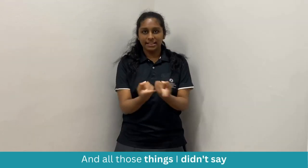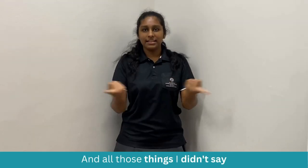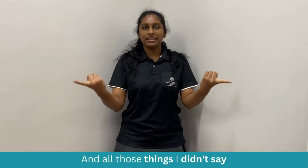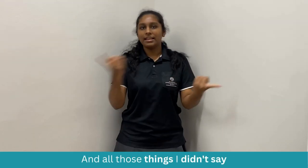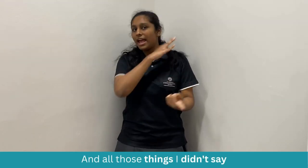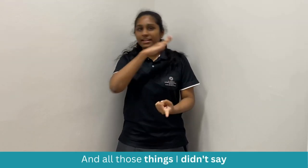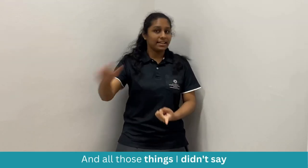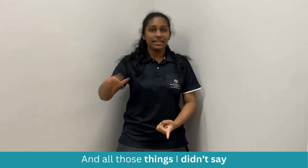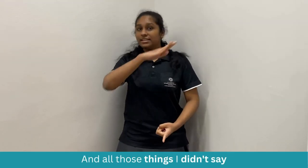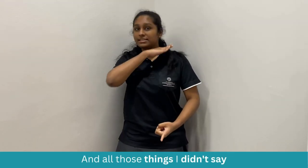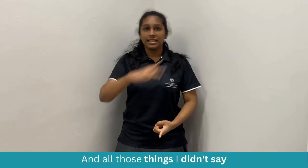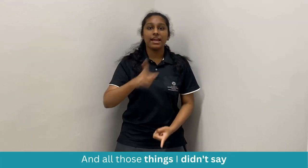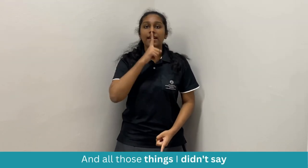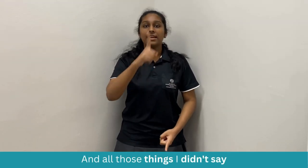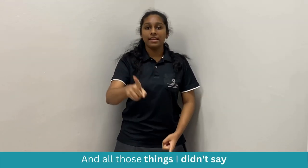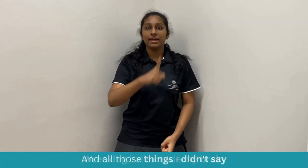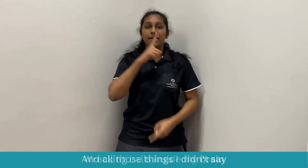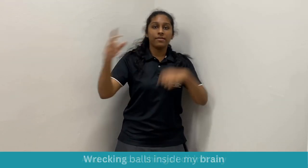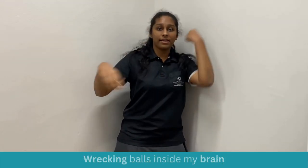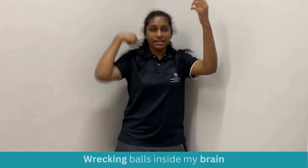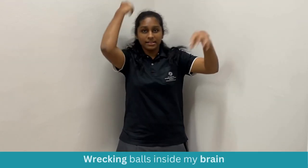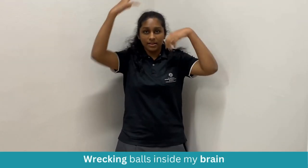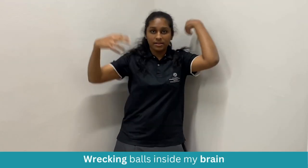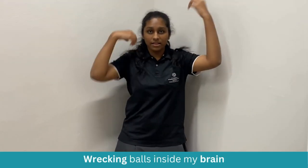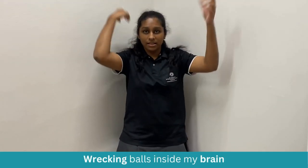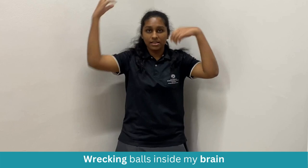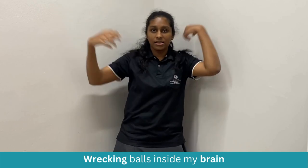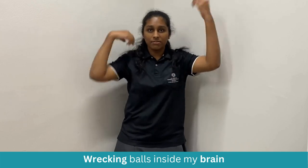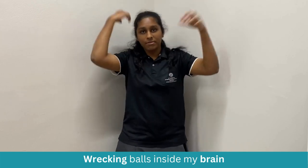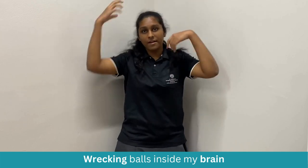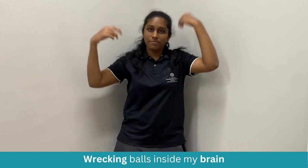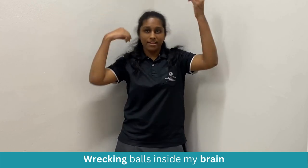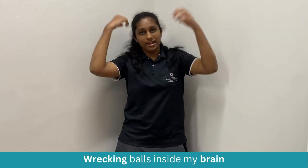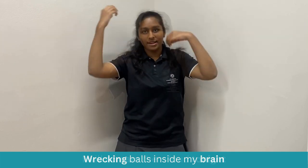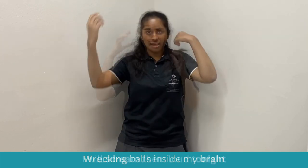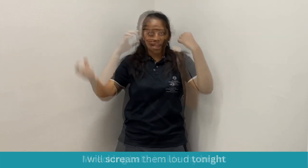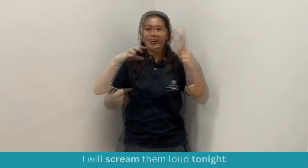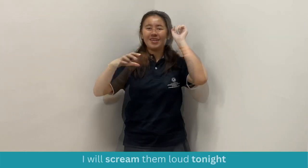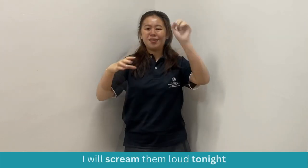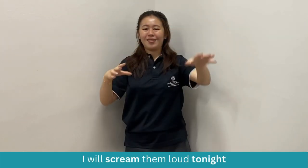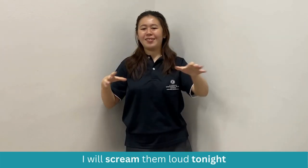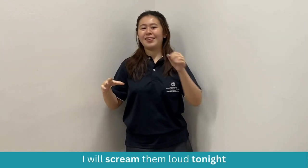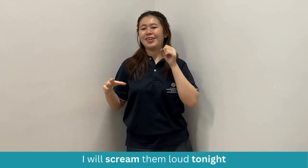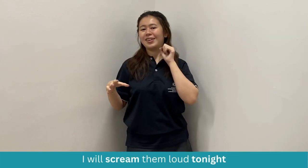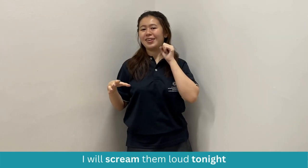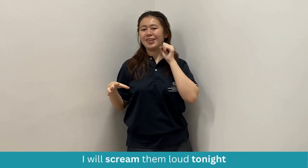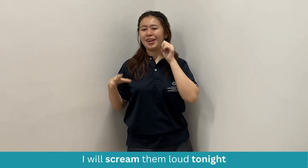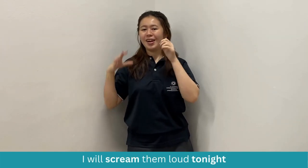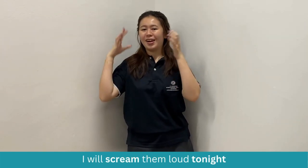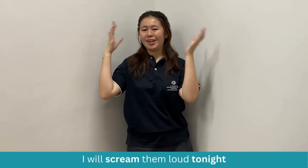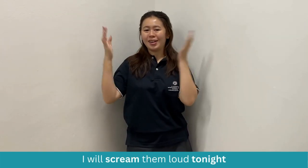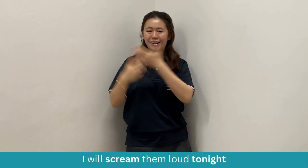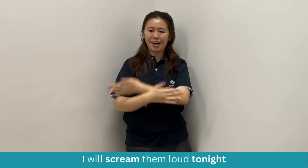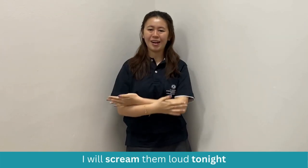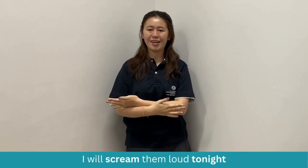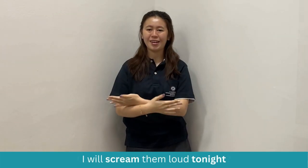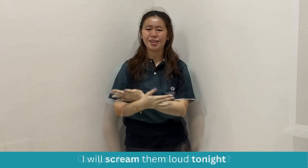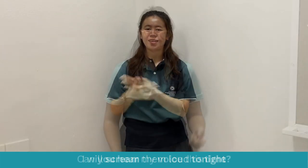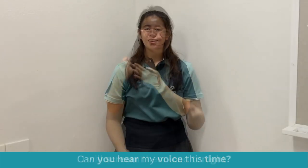those things I didn't say were wrecking balls inside my brain. I will scream loud tonight. Can